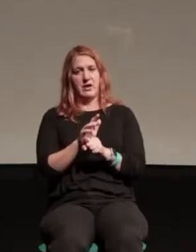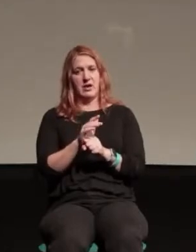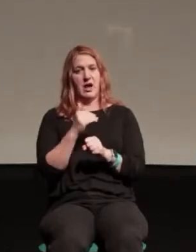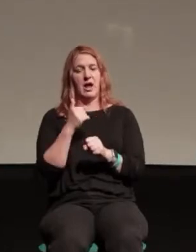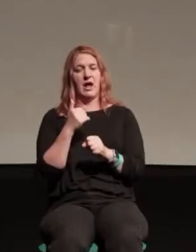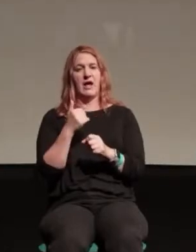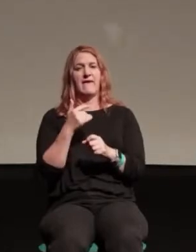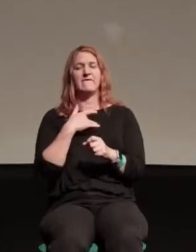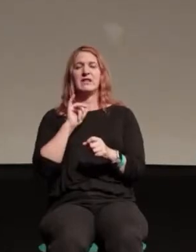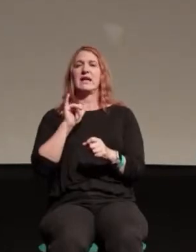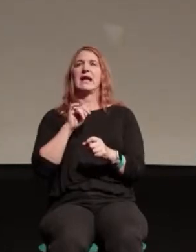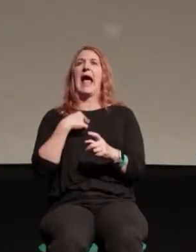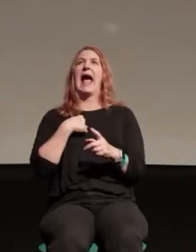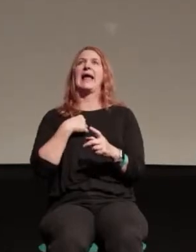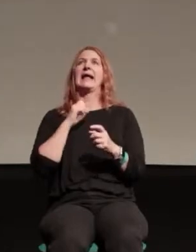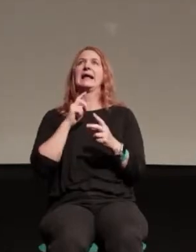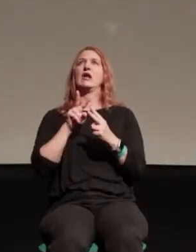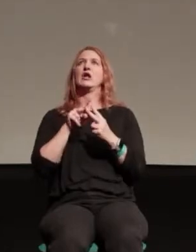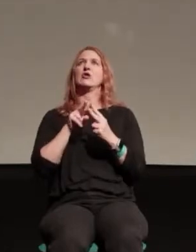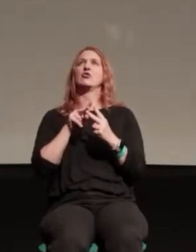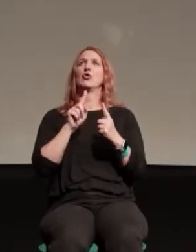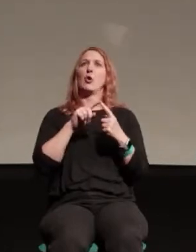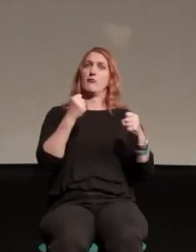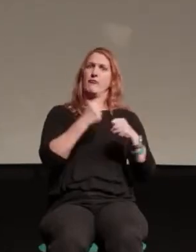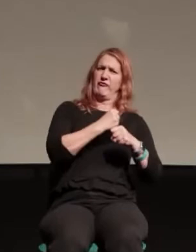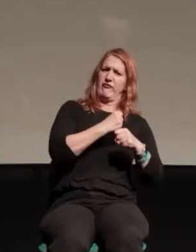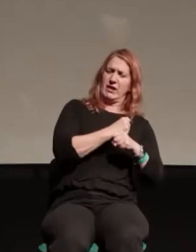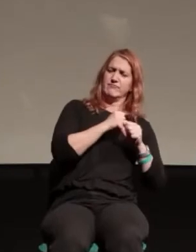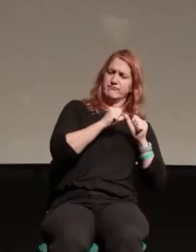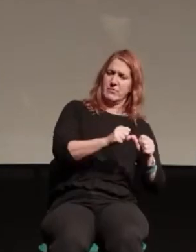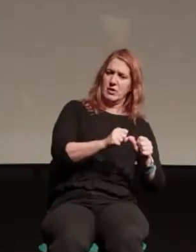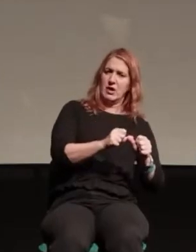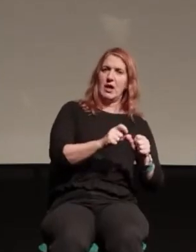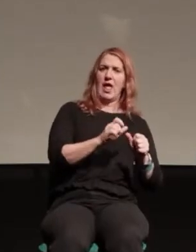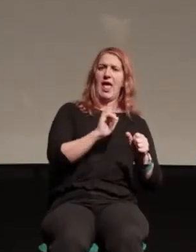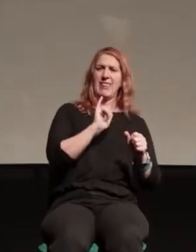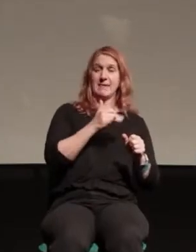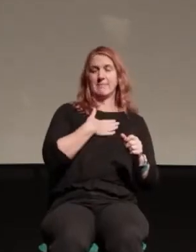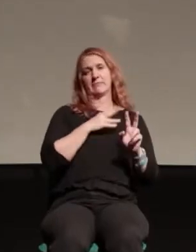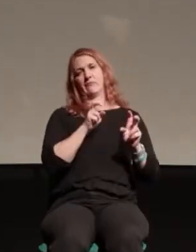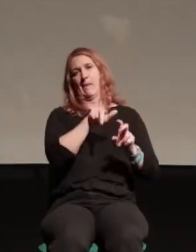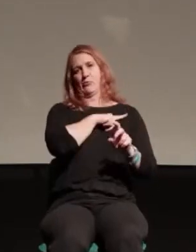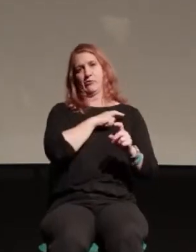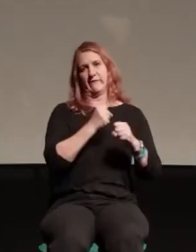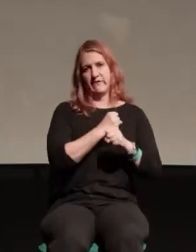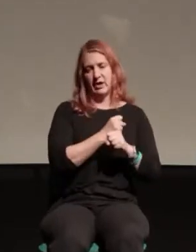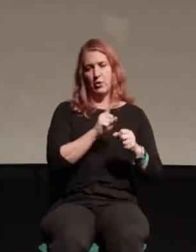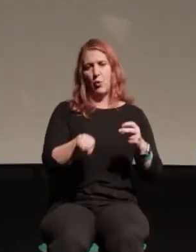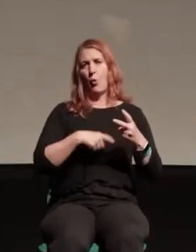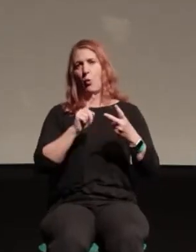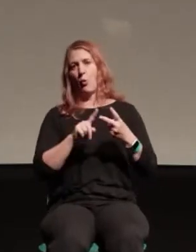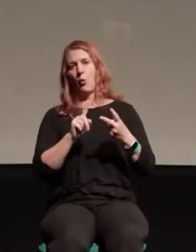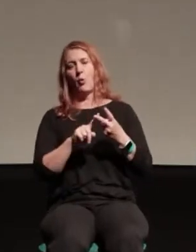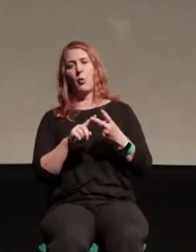in which I felt like I could either fight nonstop, and that would be my personal fight, or I could let